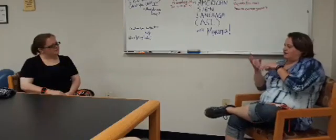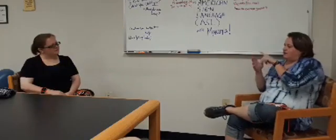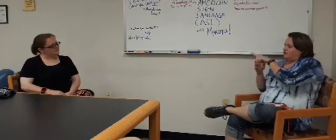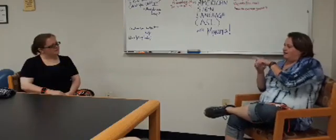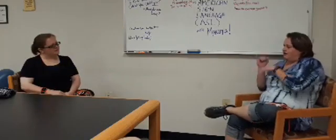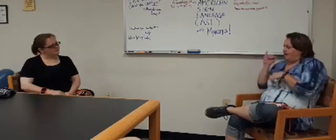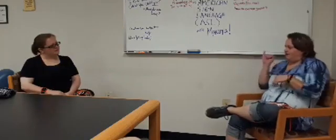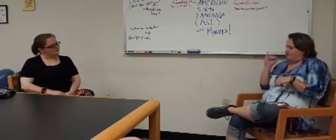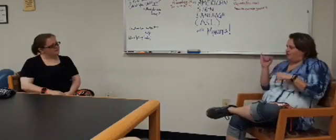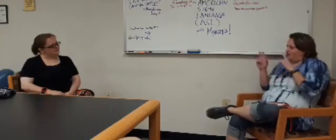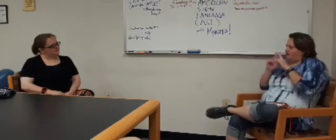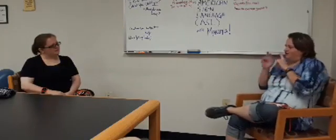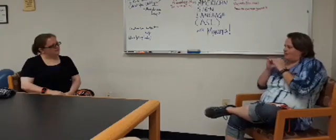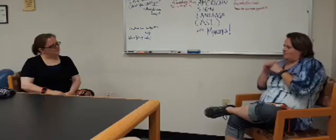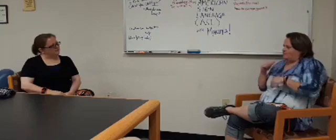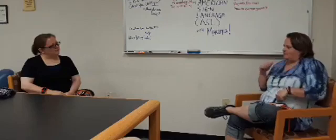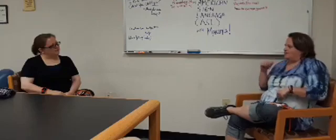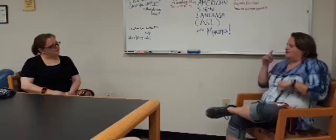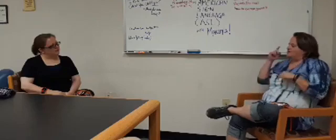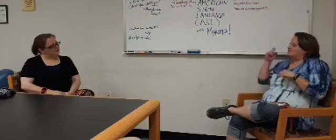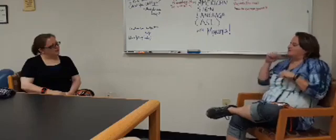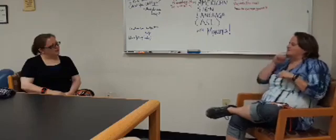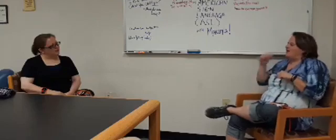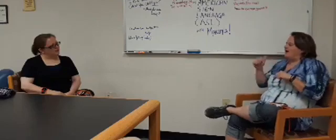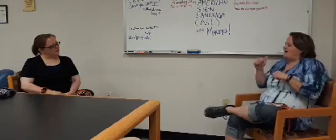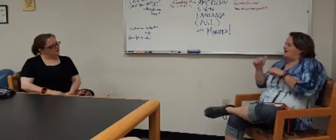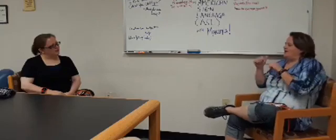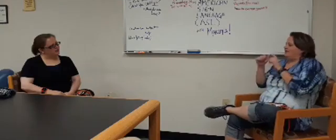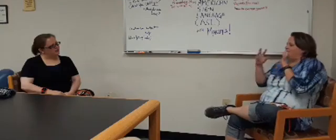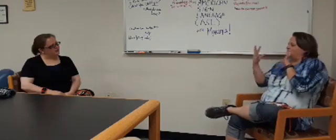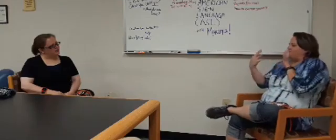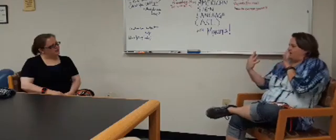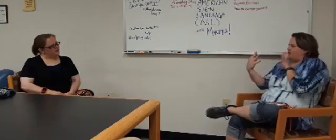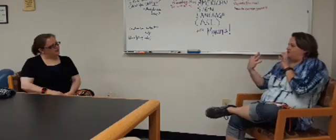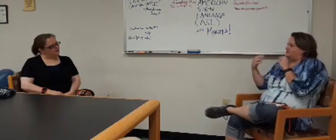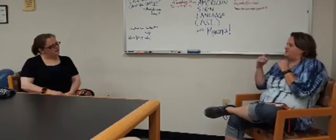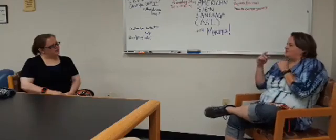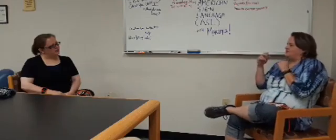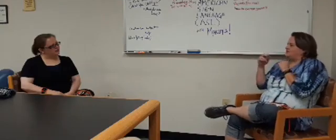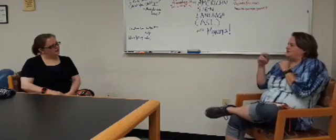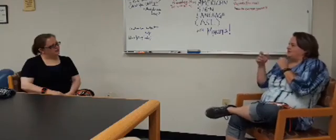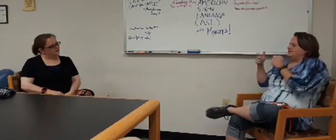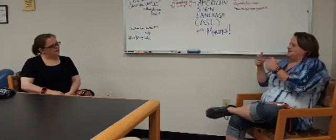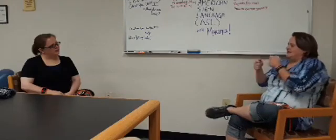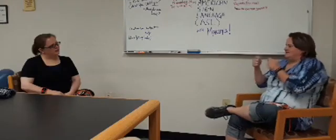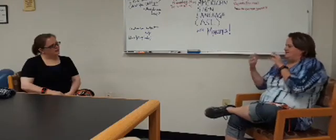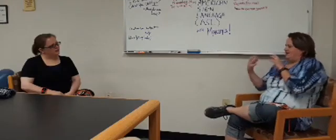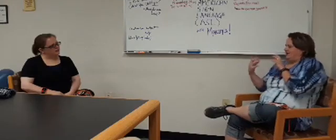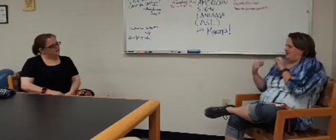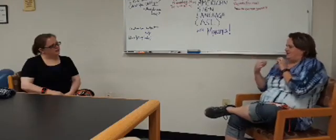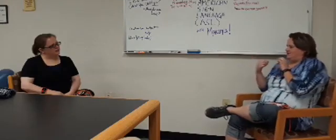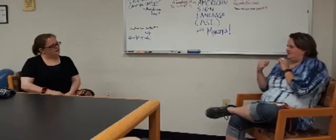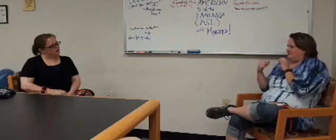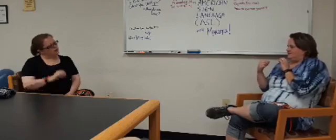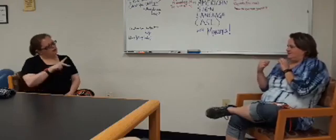on iPhone, you can chat with me. It's not like a field; it's a text field.